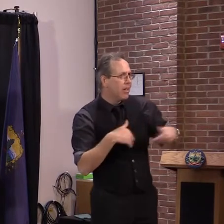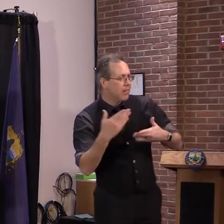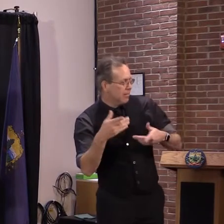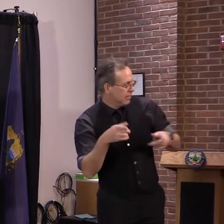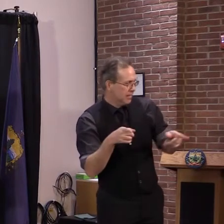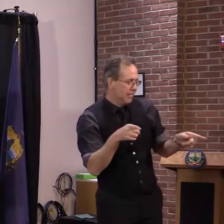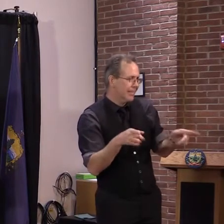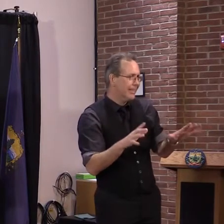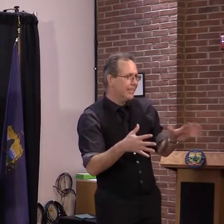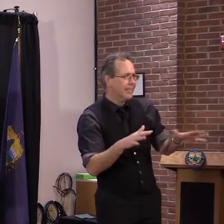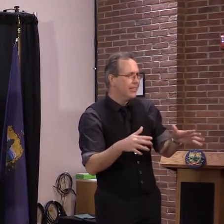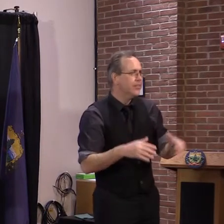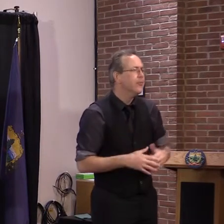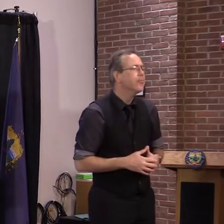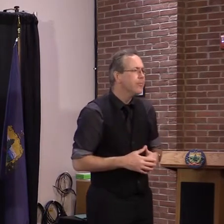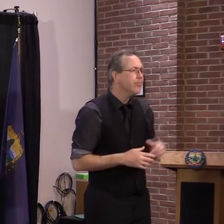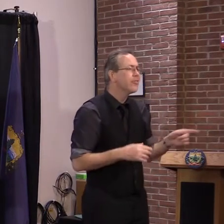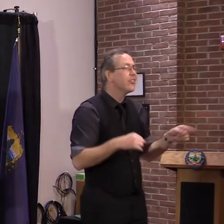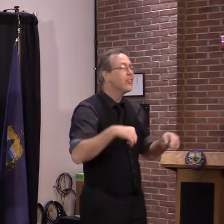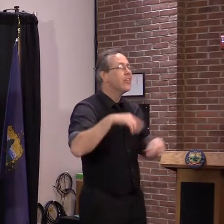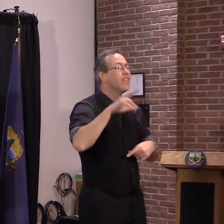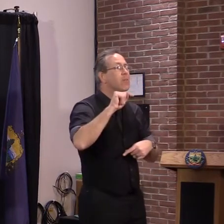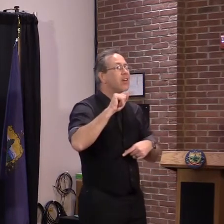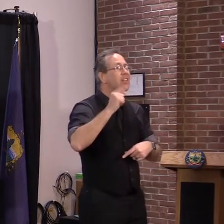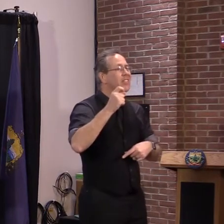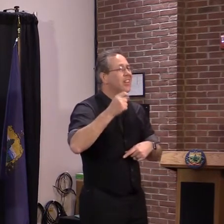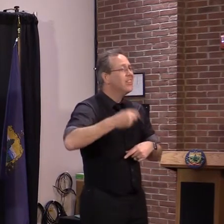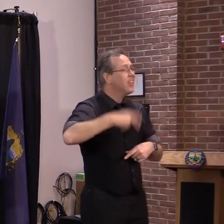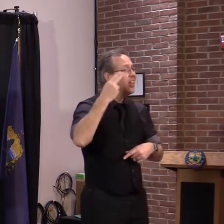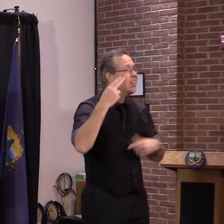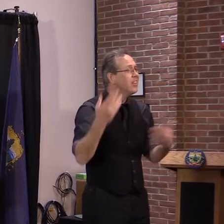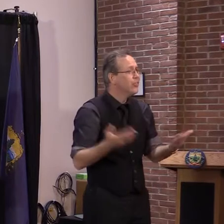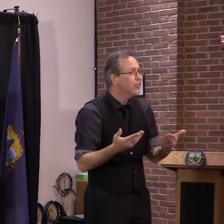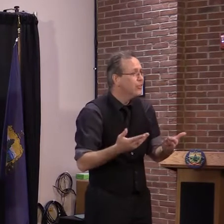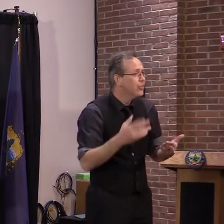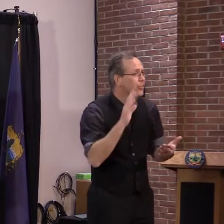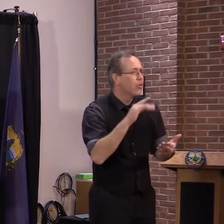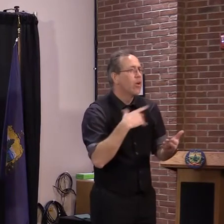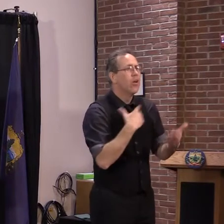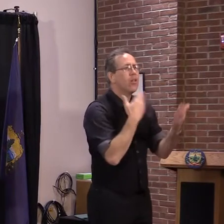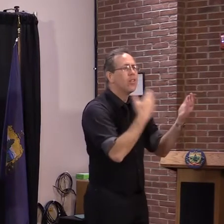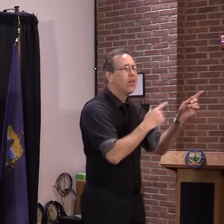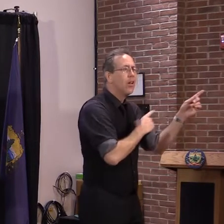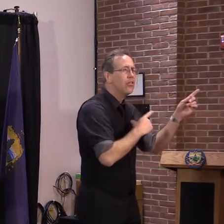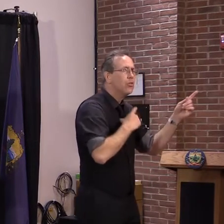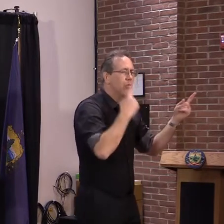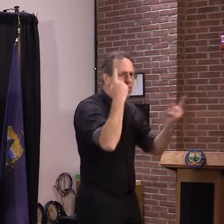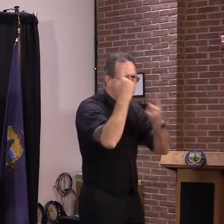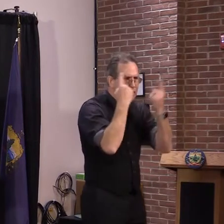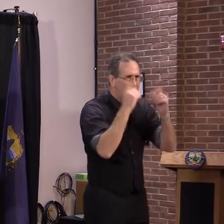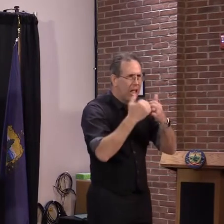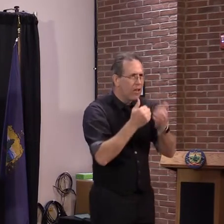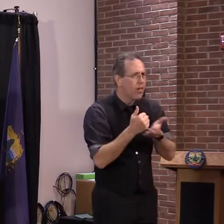I'm thrilled to see the legislature considering any tax relief at this point in time.